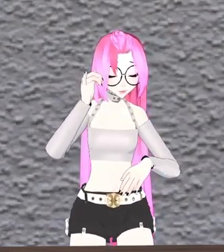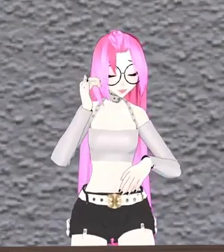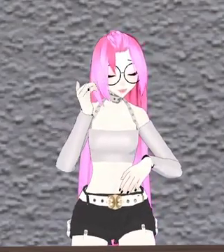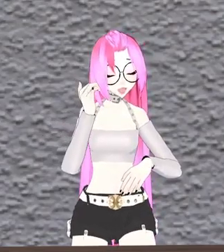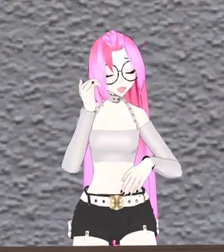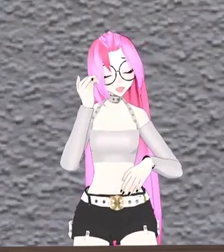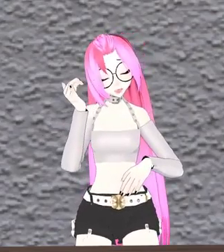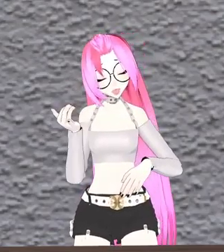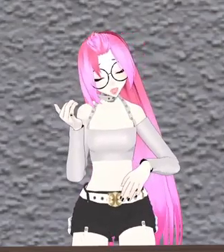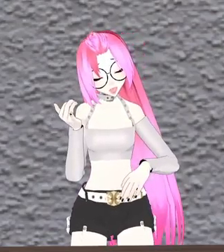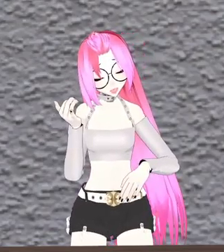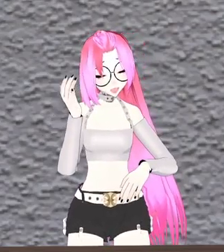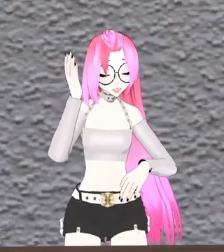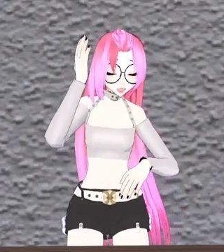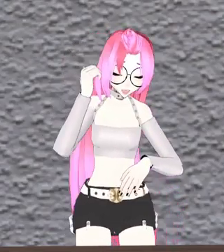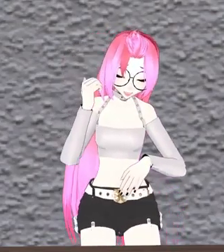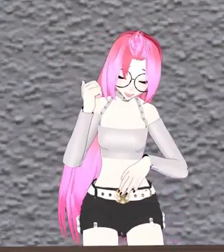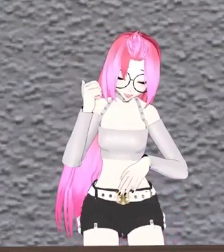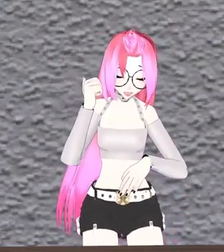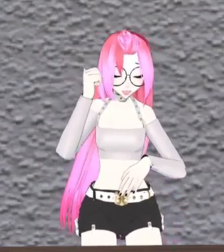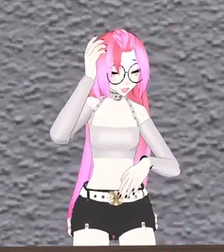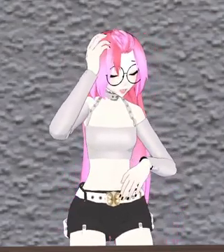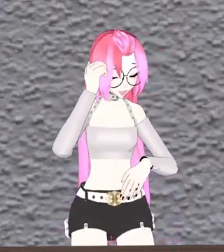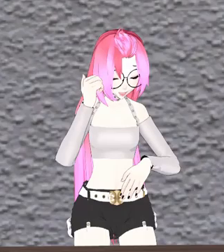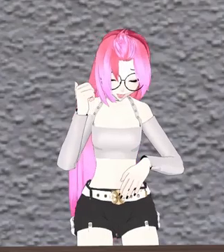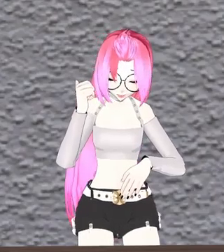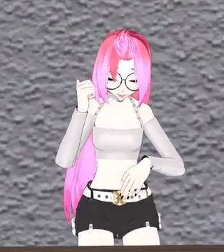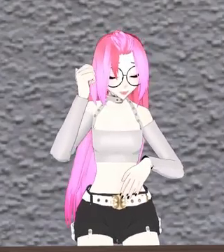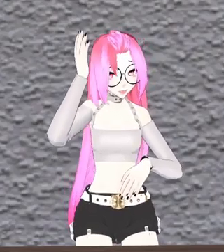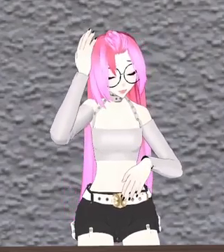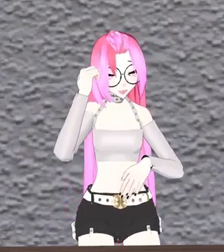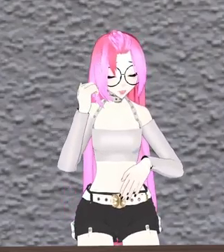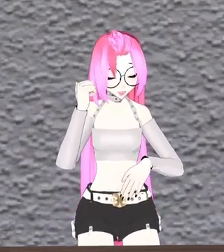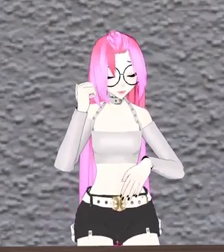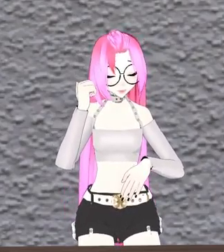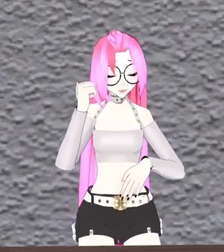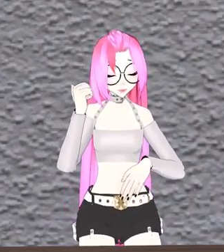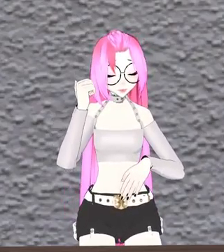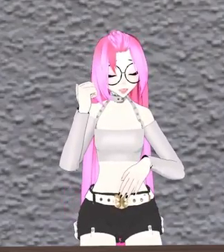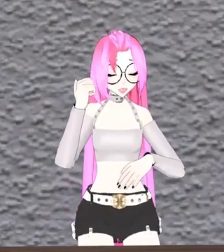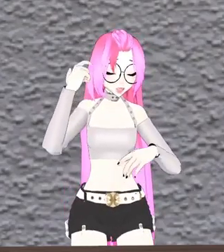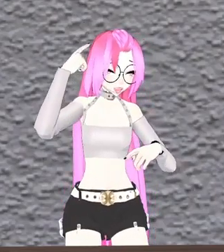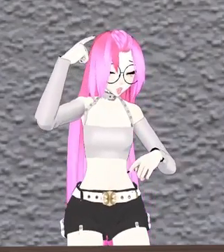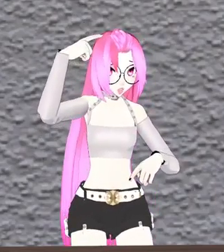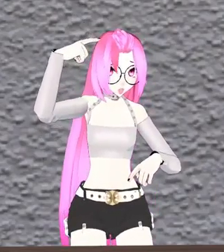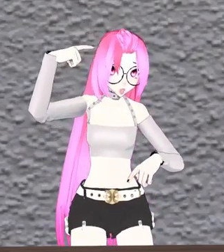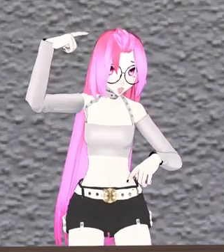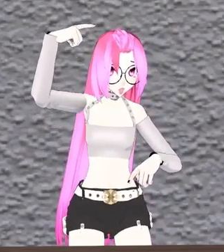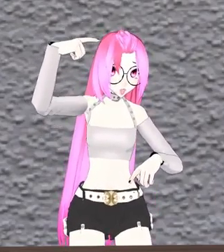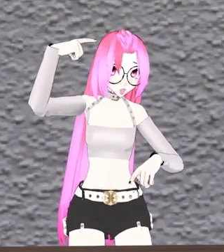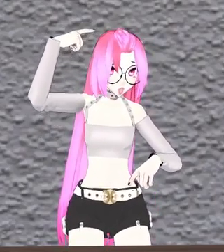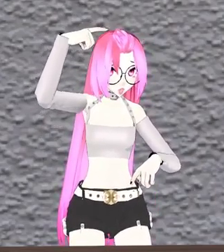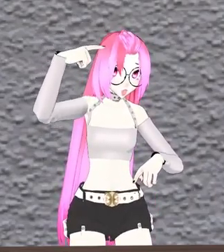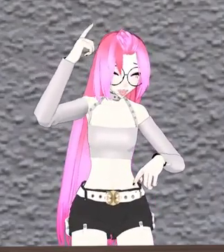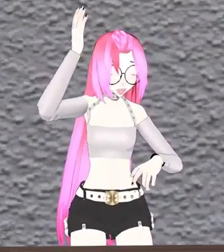But if you don't have a Y hand, you could just do thumbs up. Why? Why? It's kind of like, I think of it as like there's a thought up here and